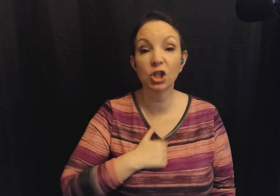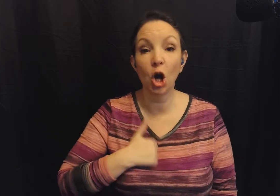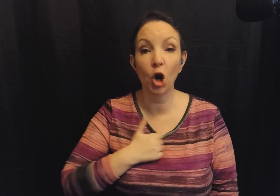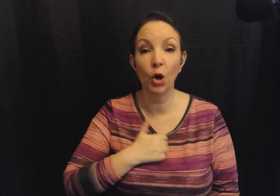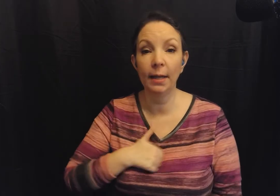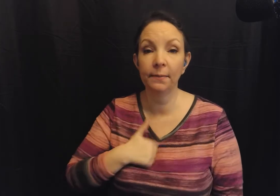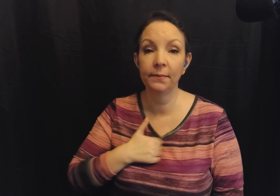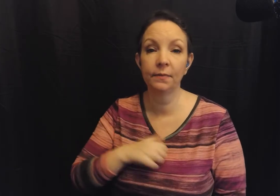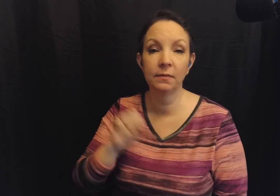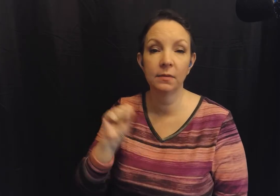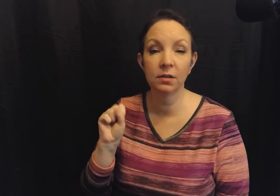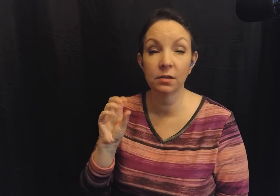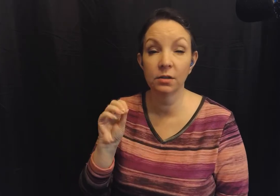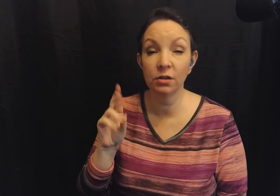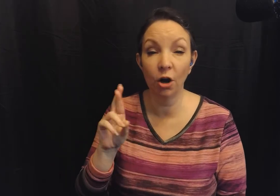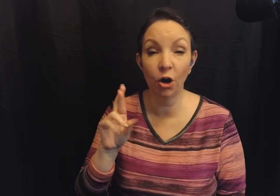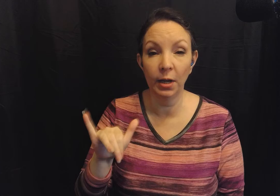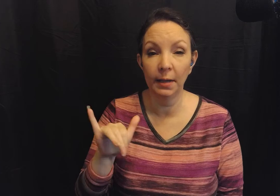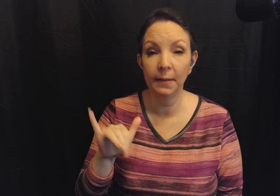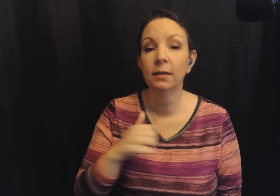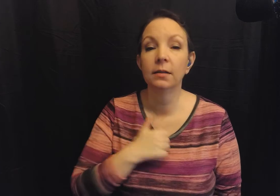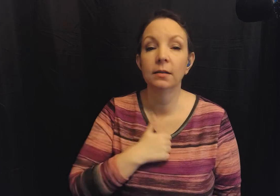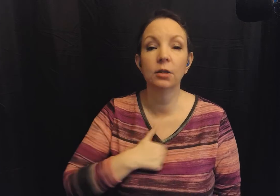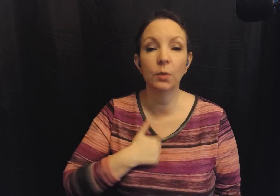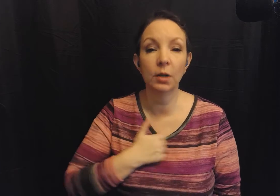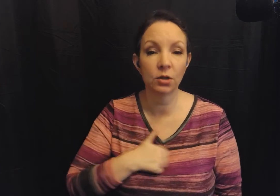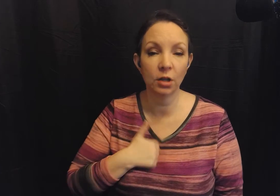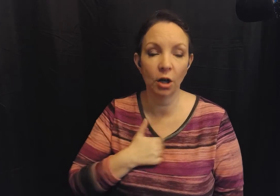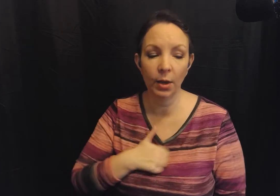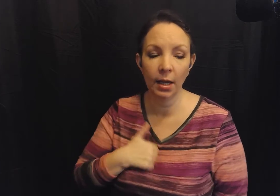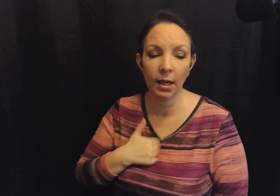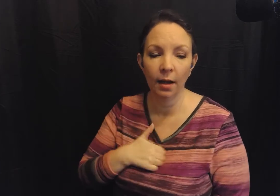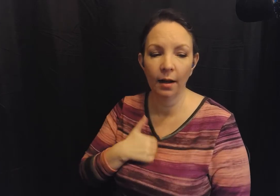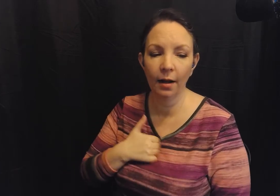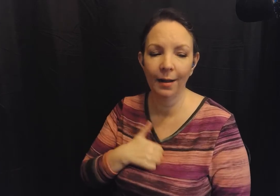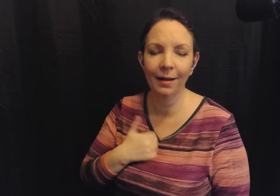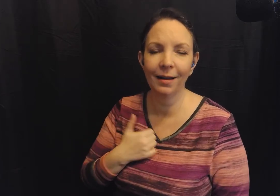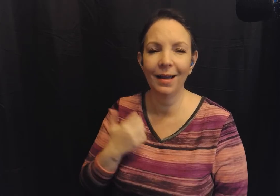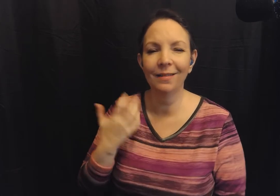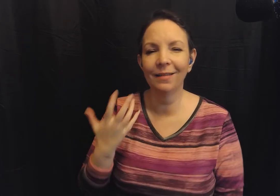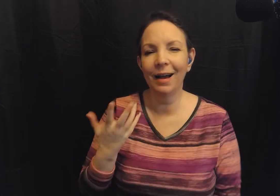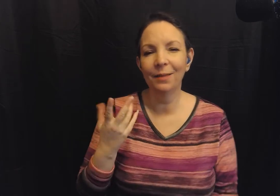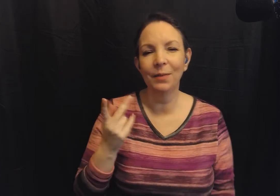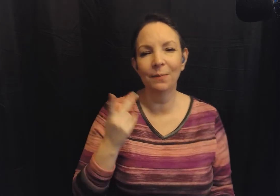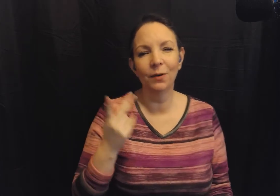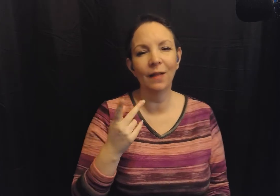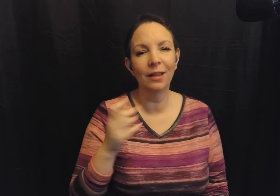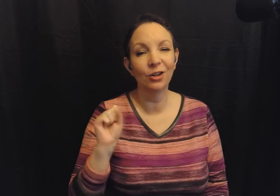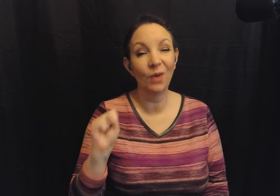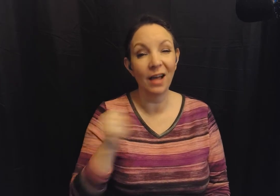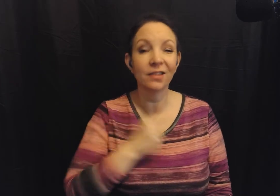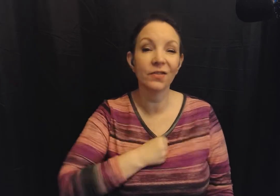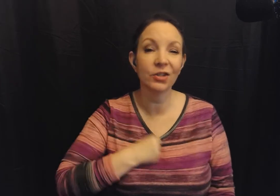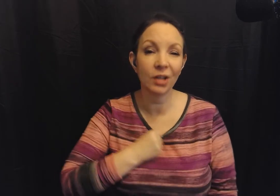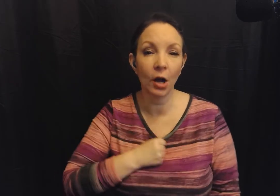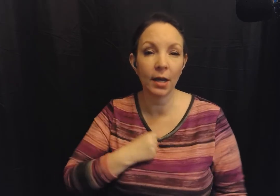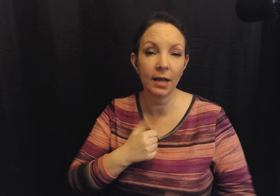Sorry. Sorry. So we go sorry. A lot of people like to do S for sorry to help